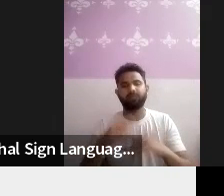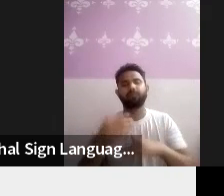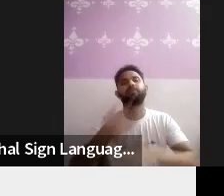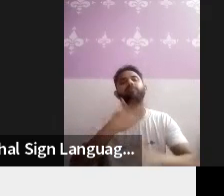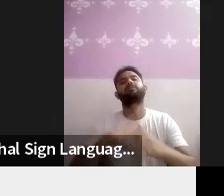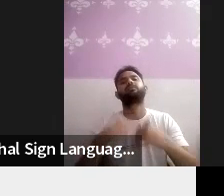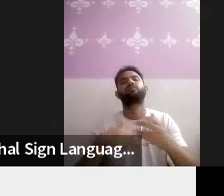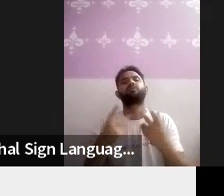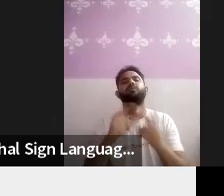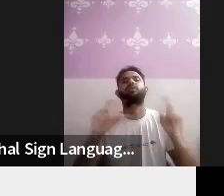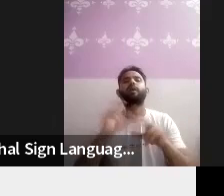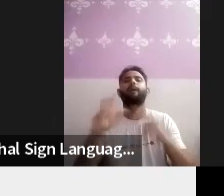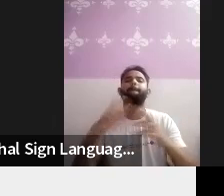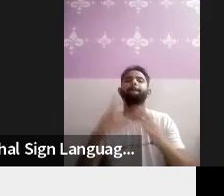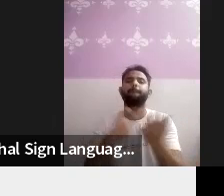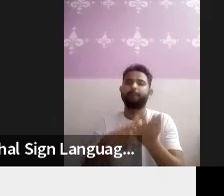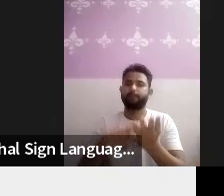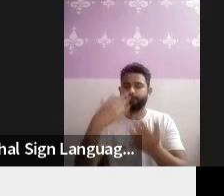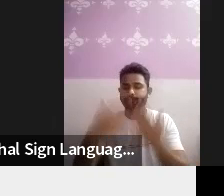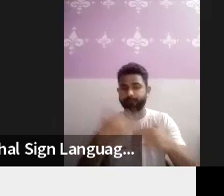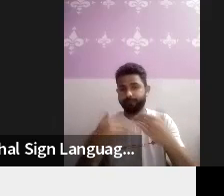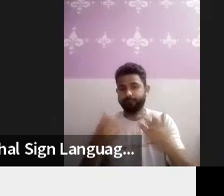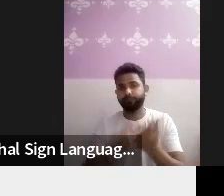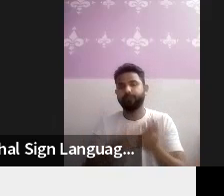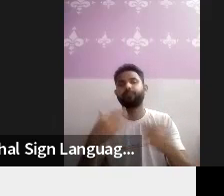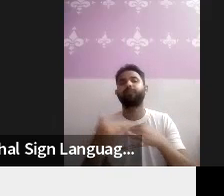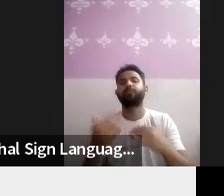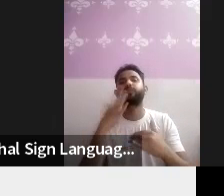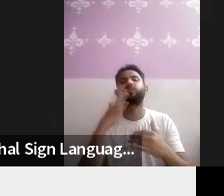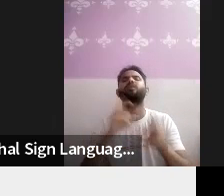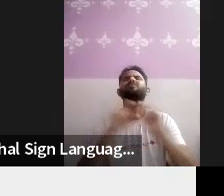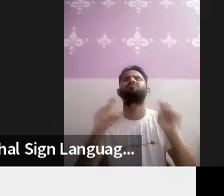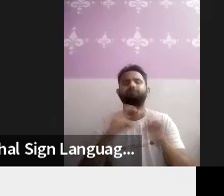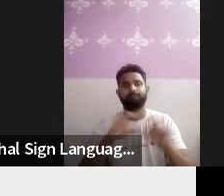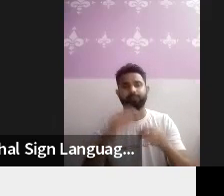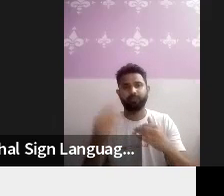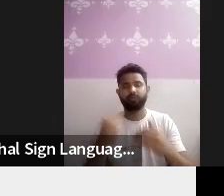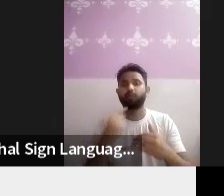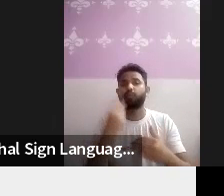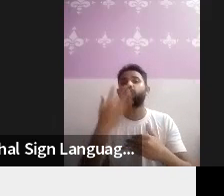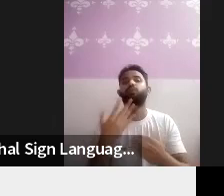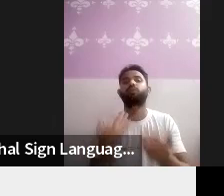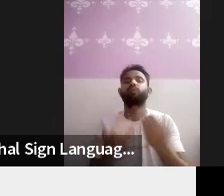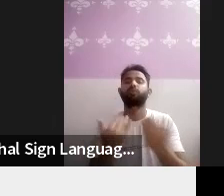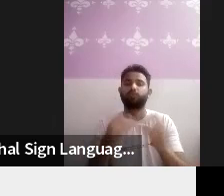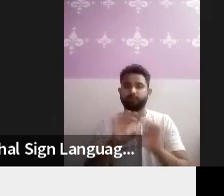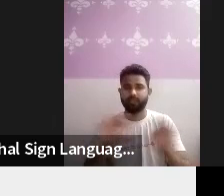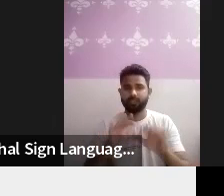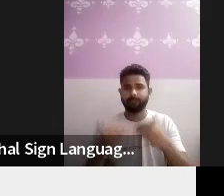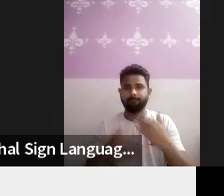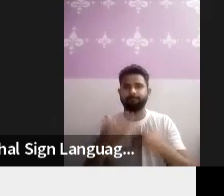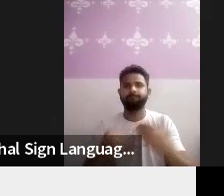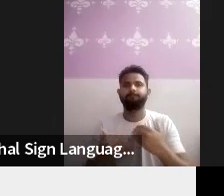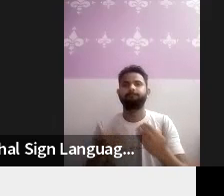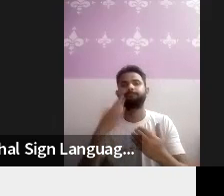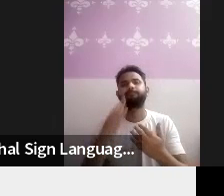or what they're writing is a kind of general view of the general public, somebody not expert.